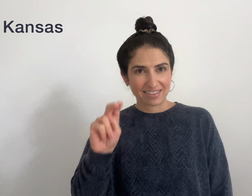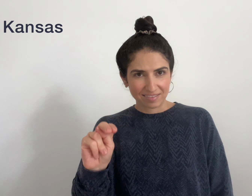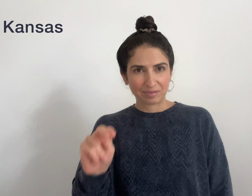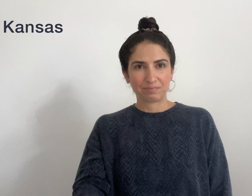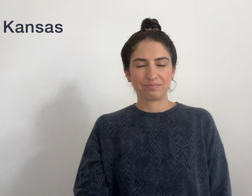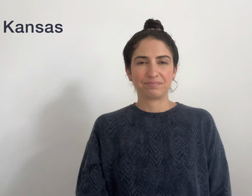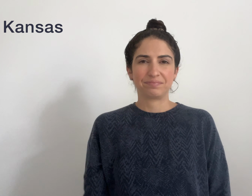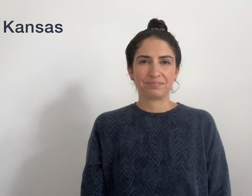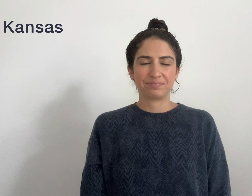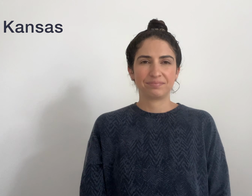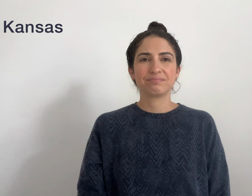Kansas.